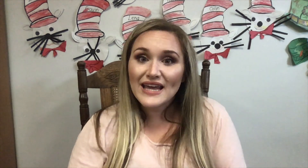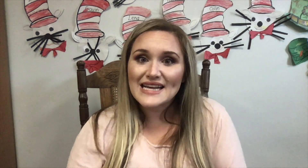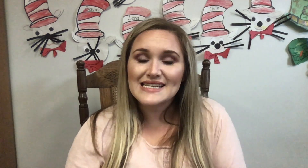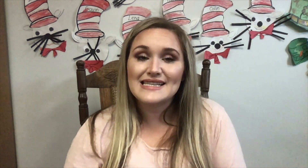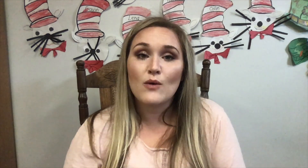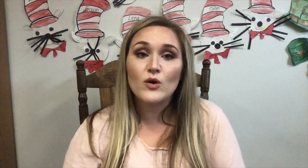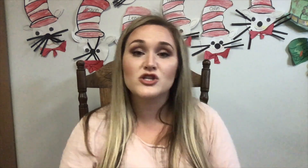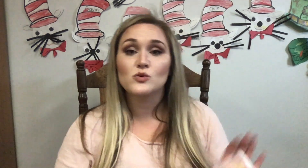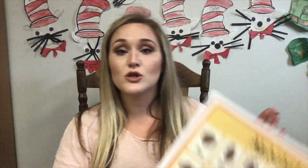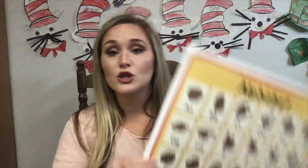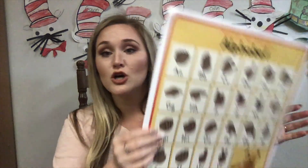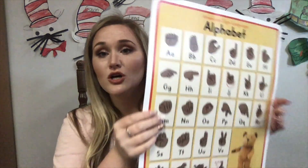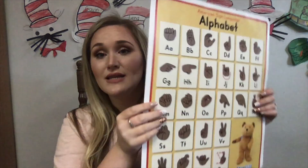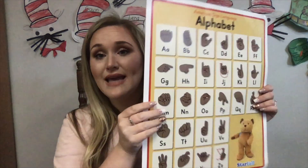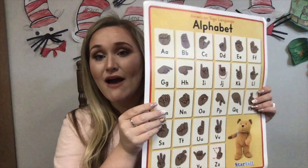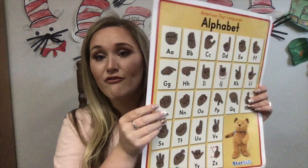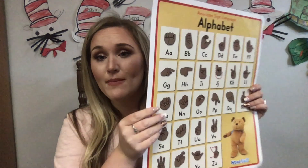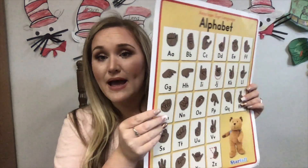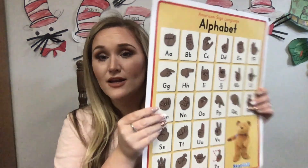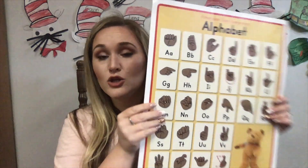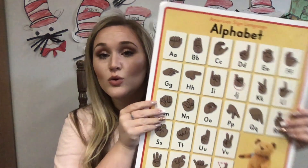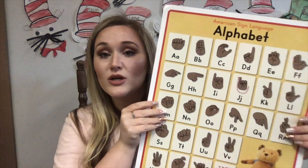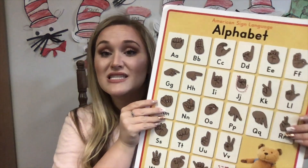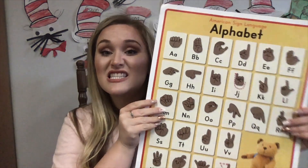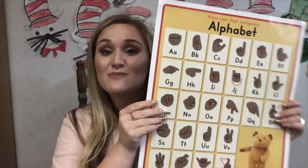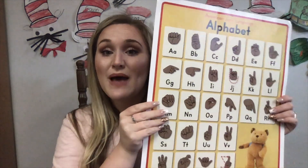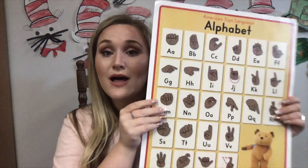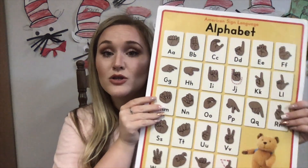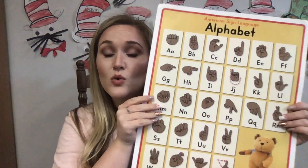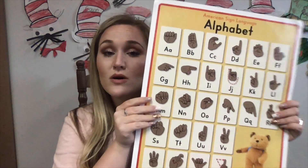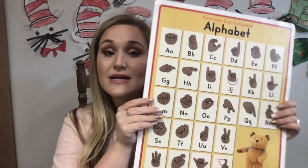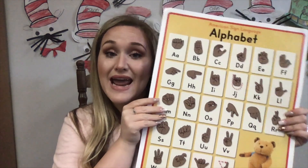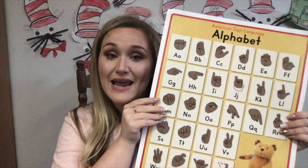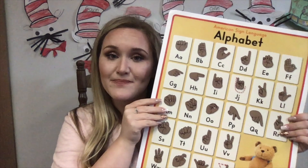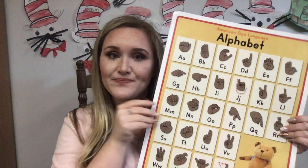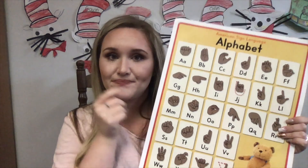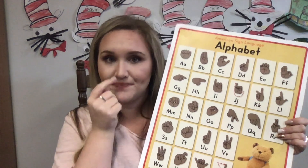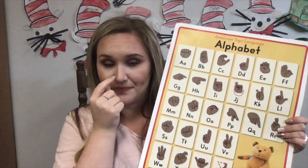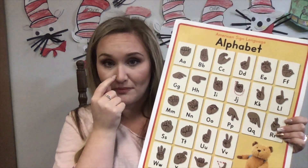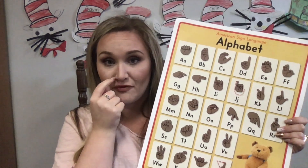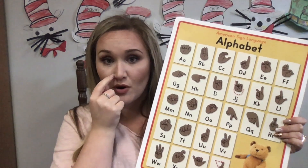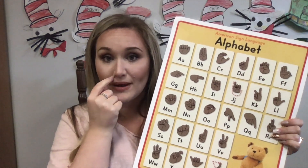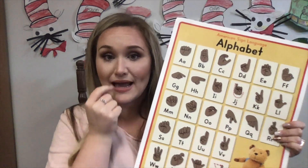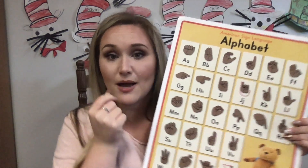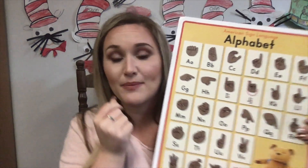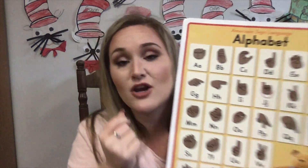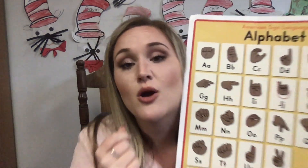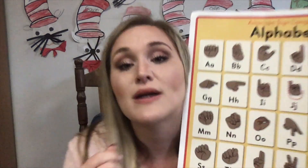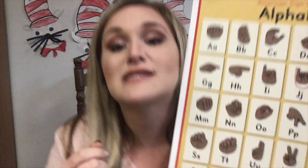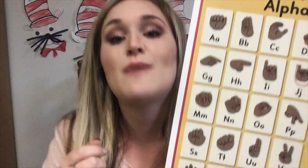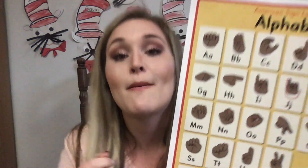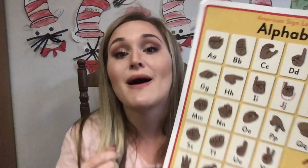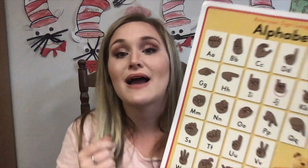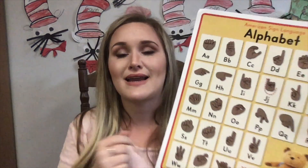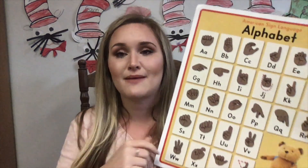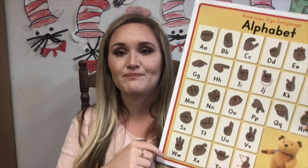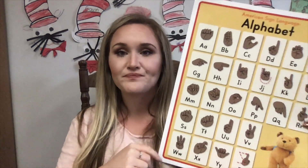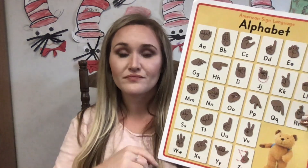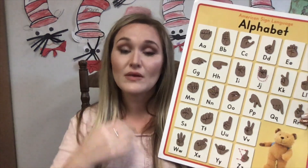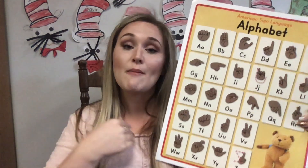is that once you learn the alphabet, you could spell your name. Before we hang up here, I want to spell my name. My